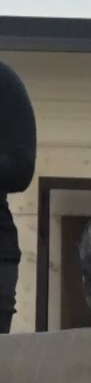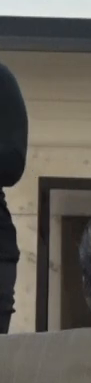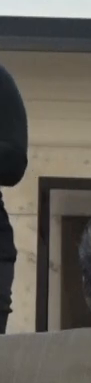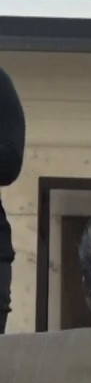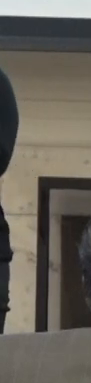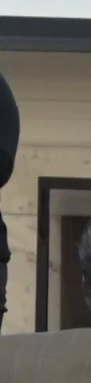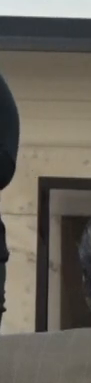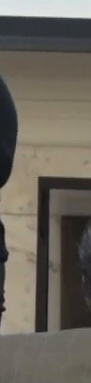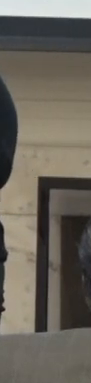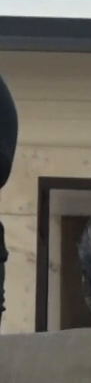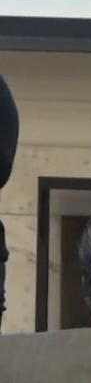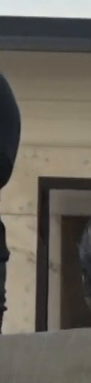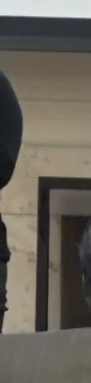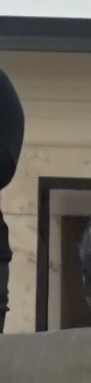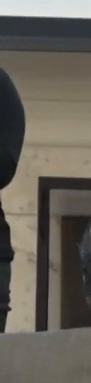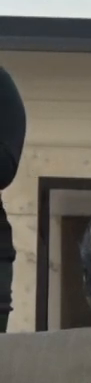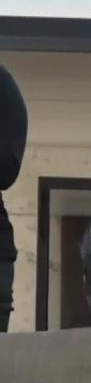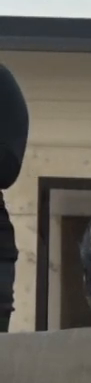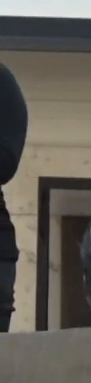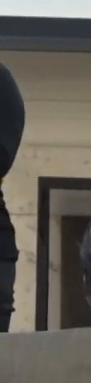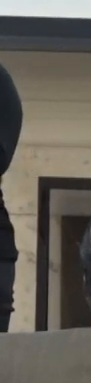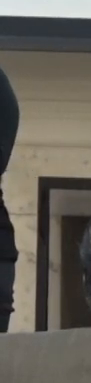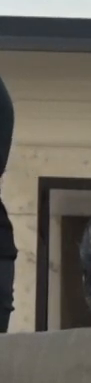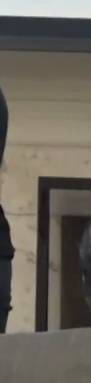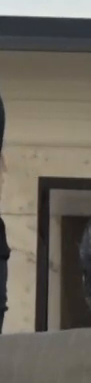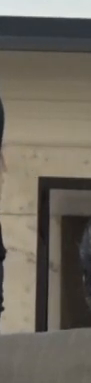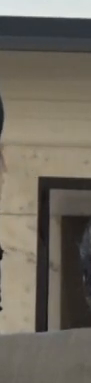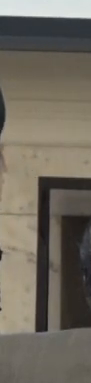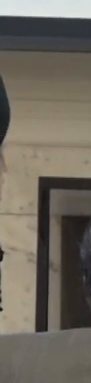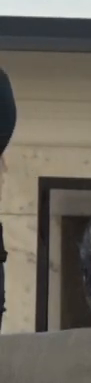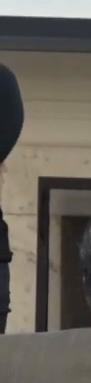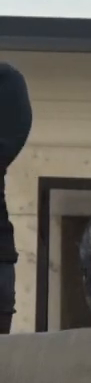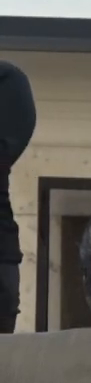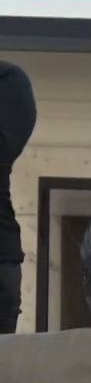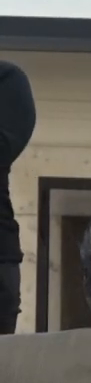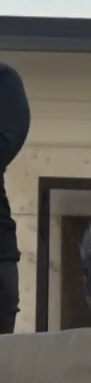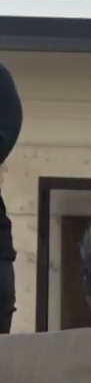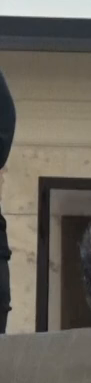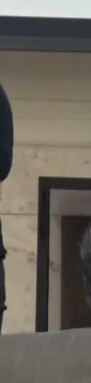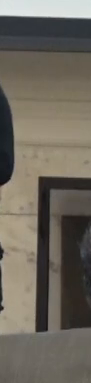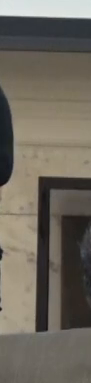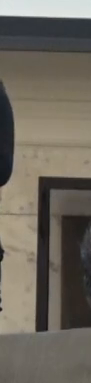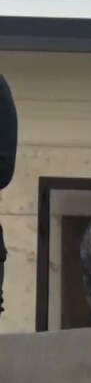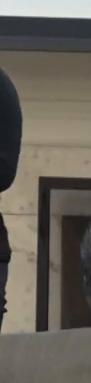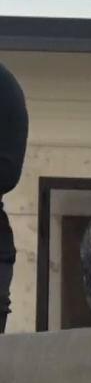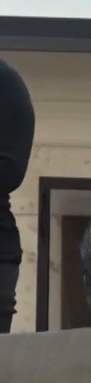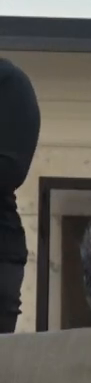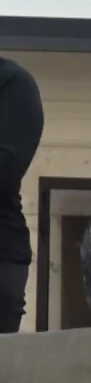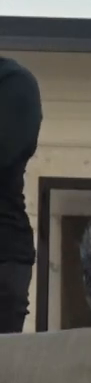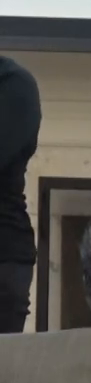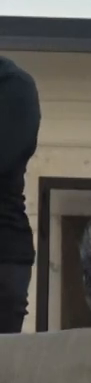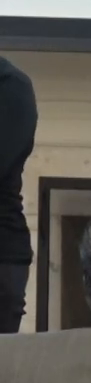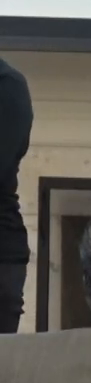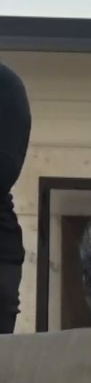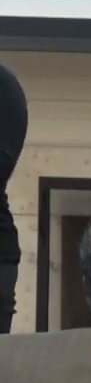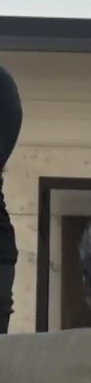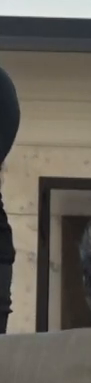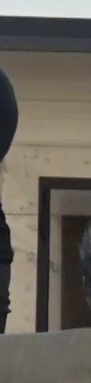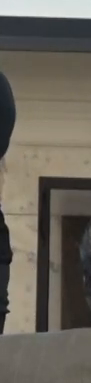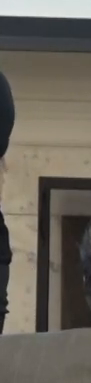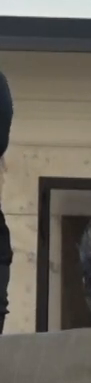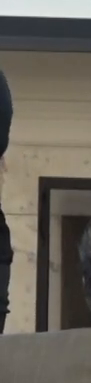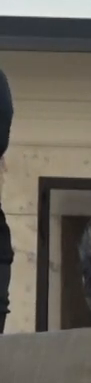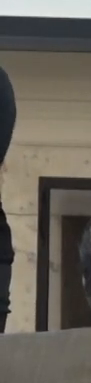are very interesting. So we'll leave it at that. But I say that because as I read the paper,